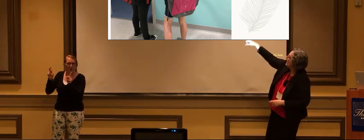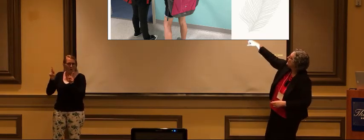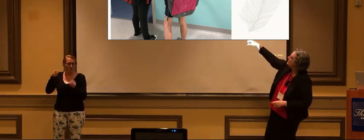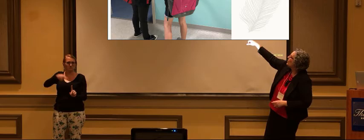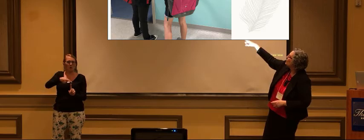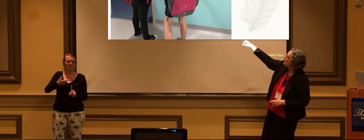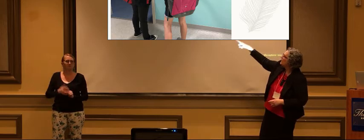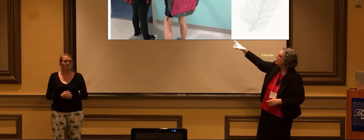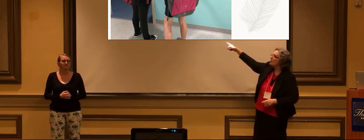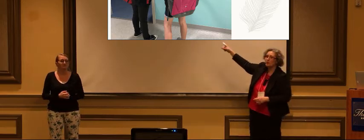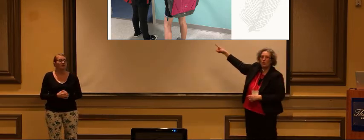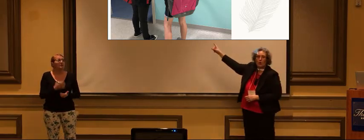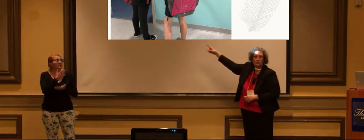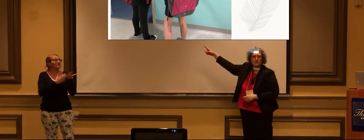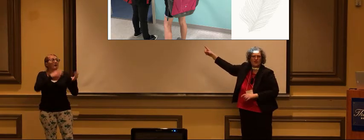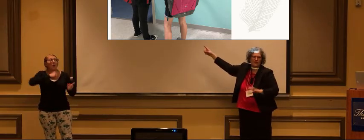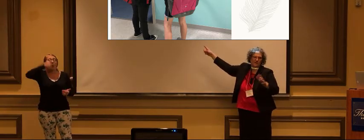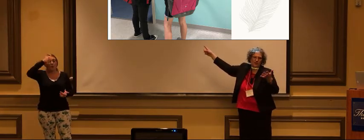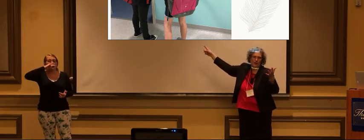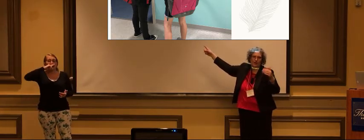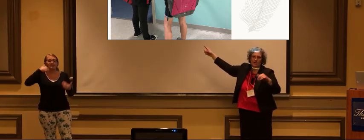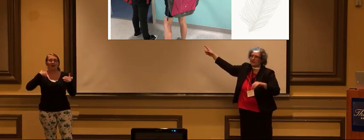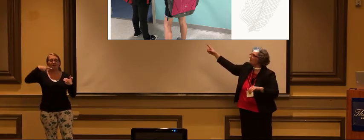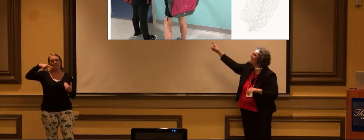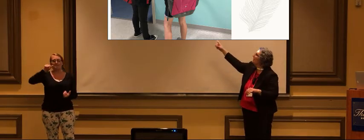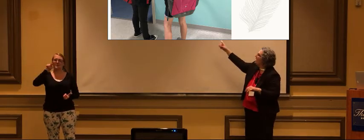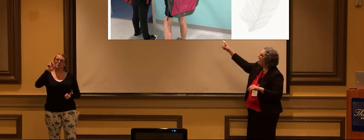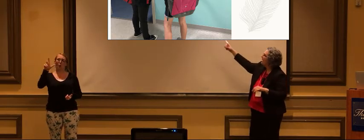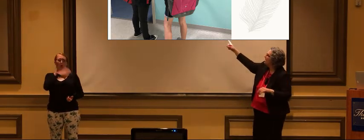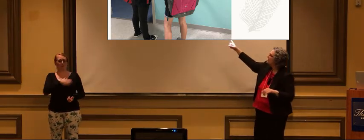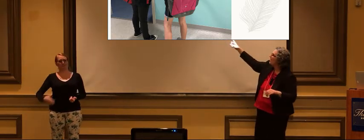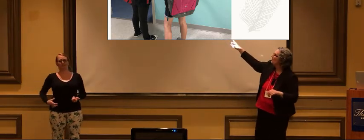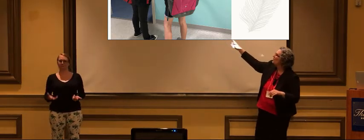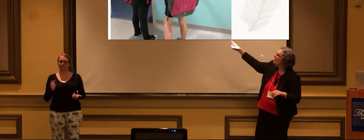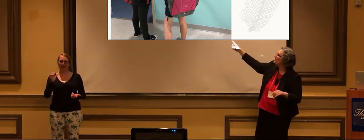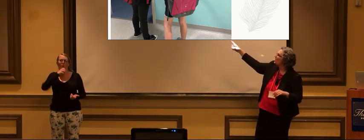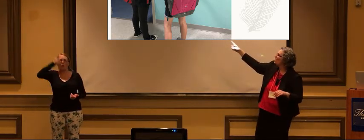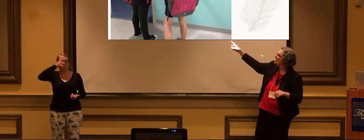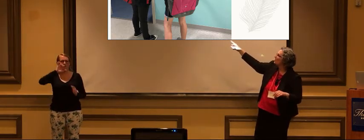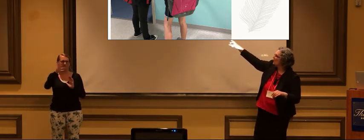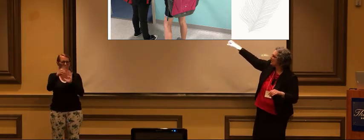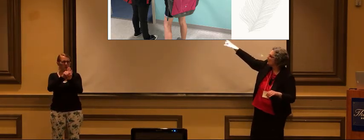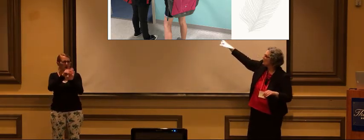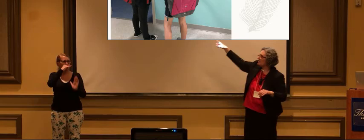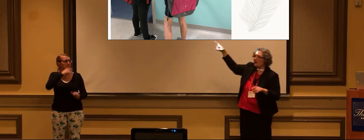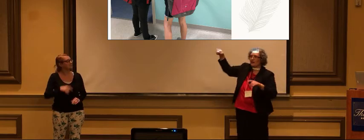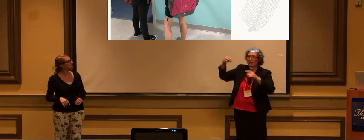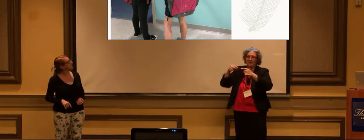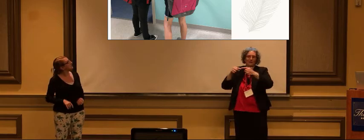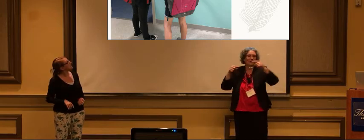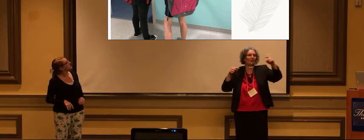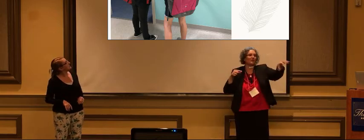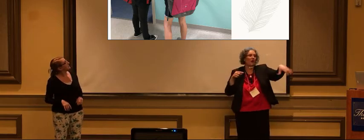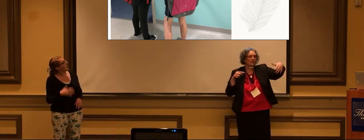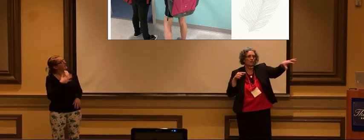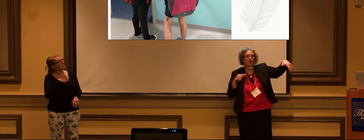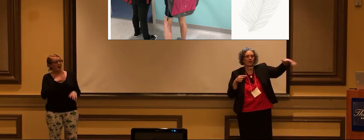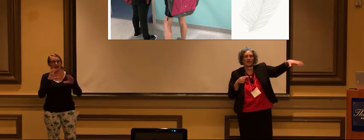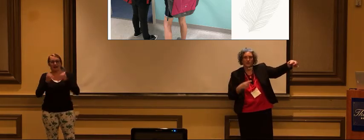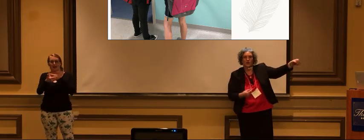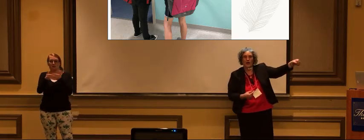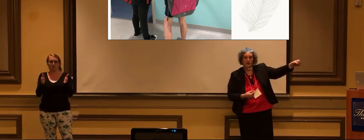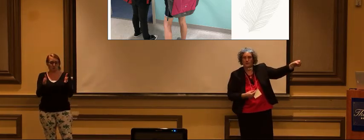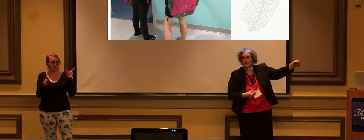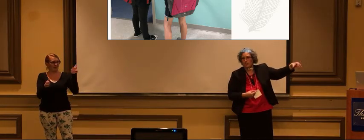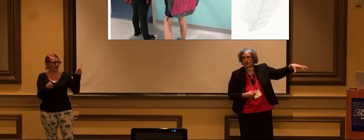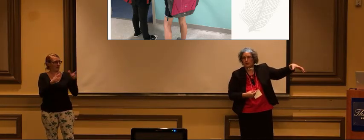instance, we have some older kids who are patrols, like 5th grade kids. And one morning, my classroom's right there, and right across the hall is where all